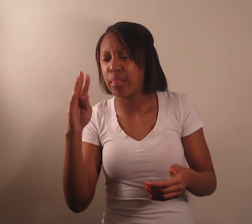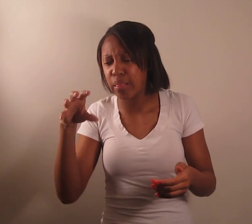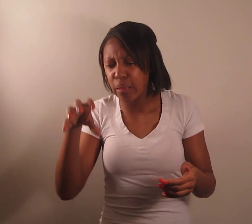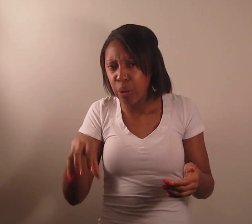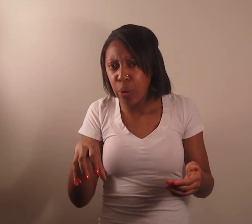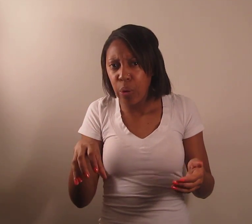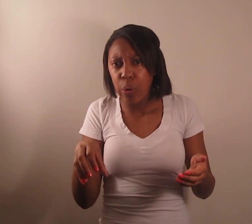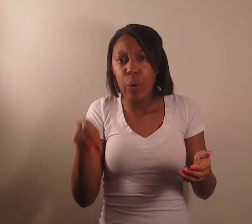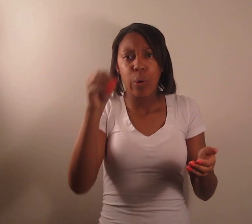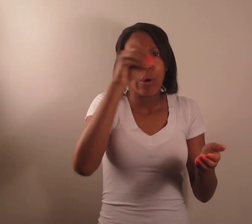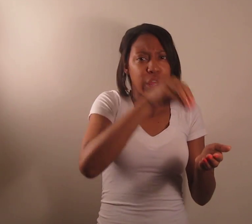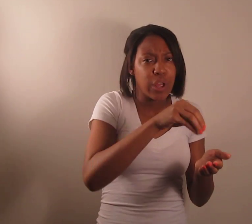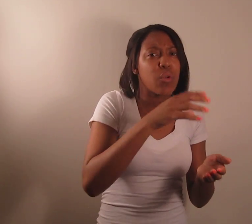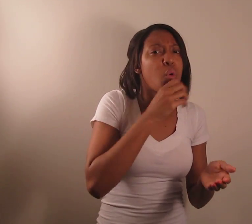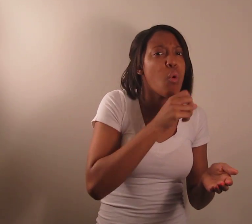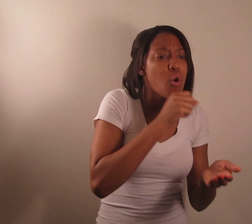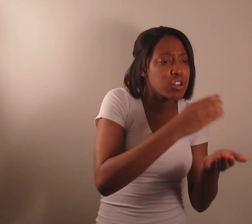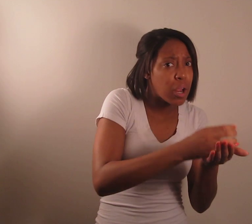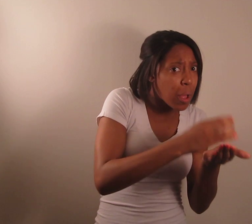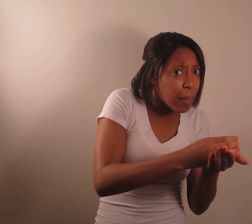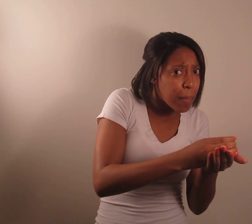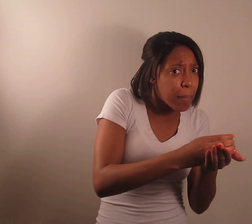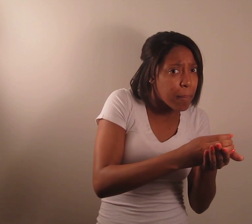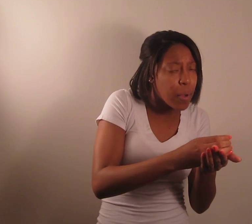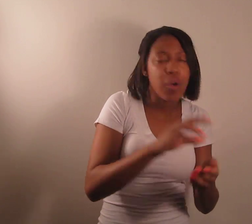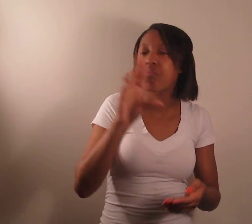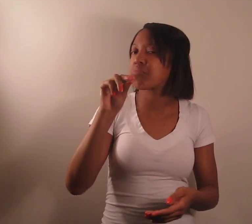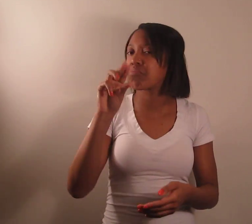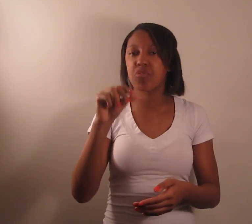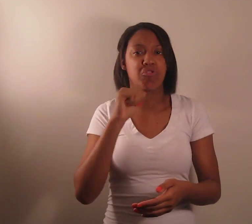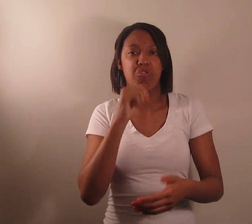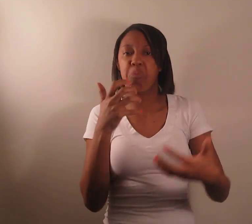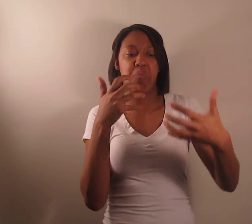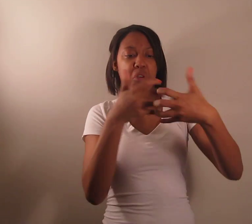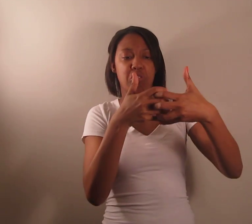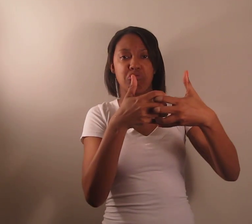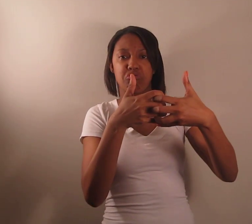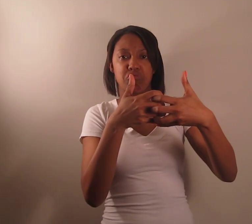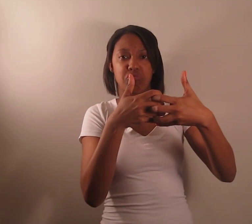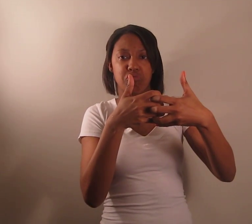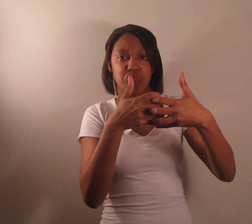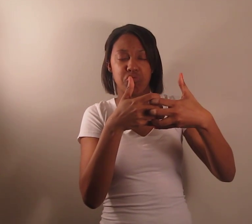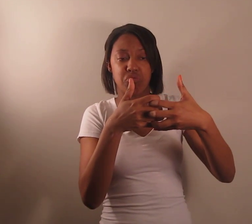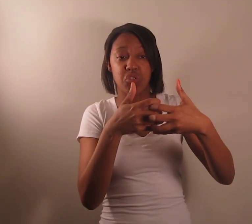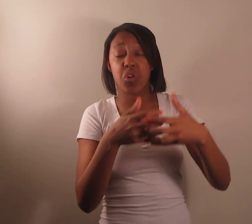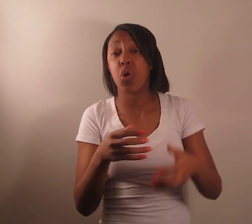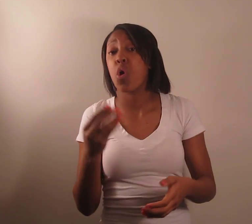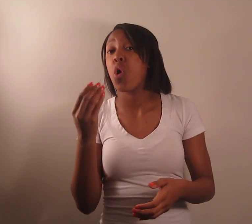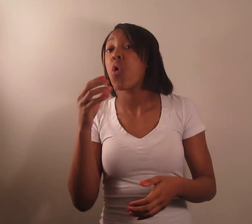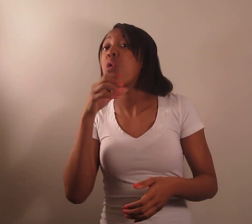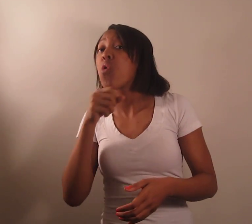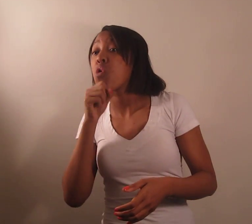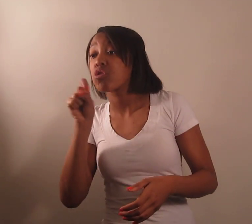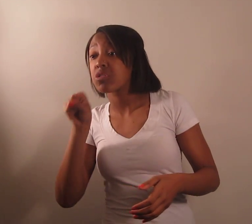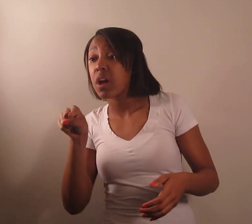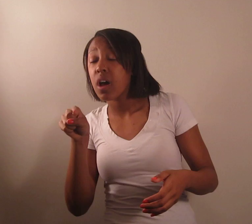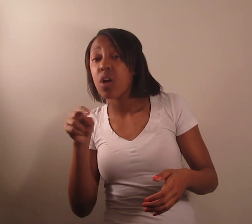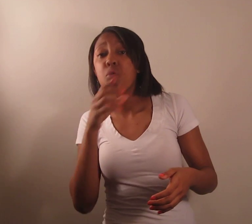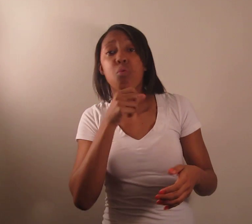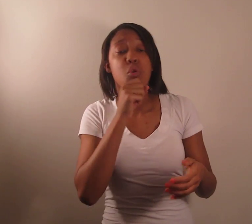No, I'm not. I'm actually going to be using the orange dot to the orange cup. Now, I have